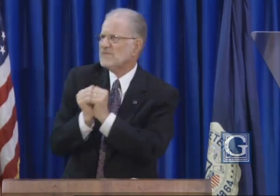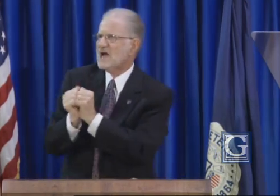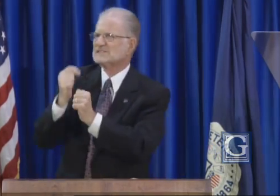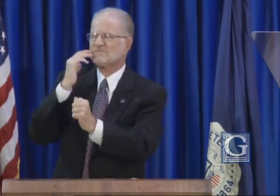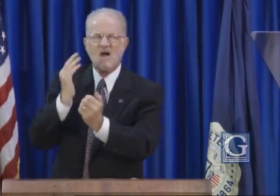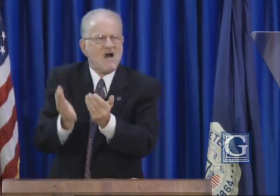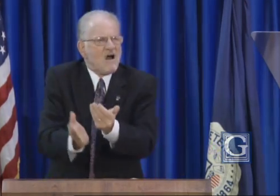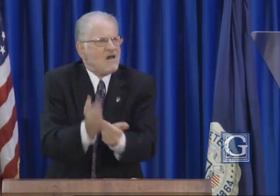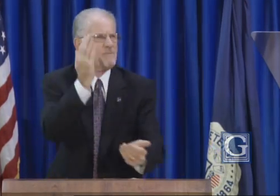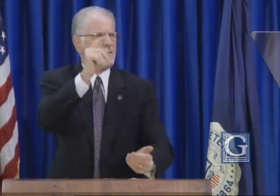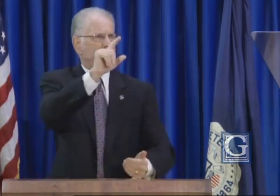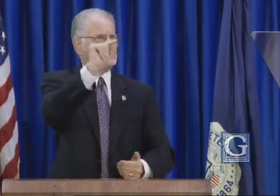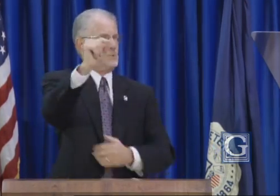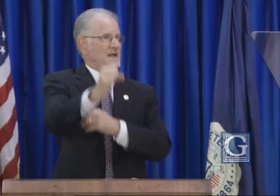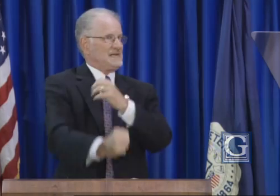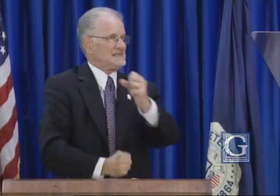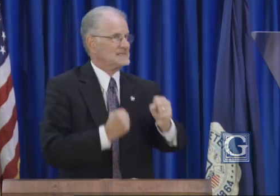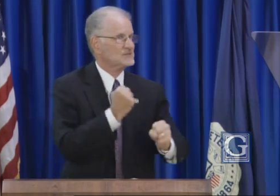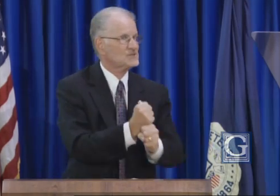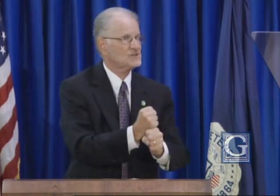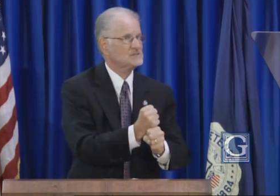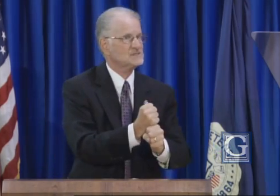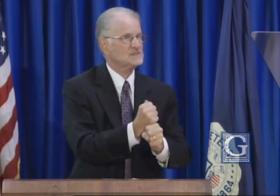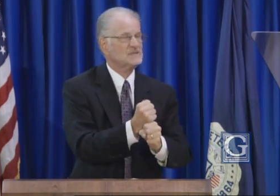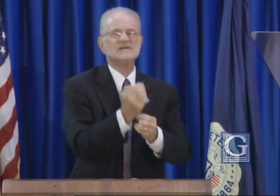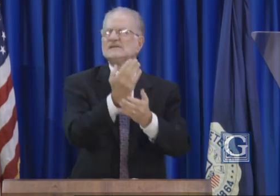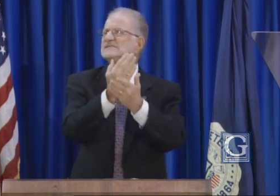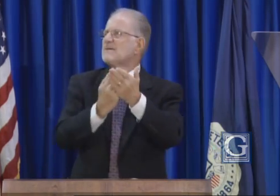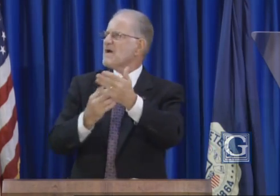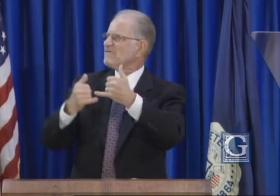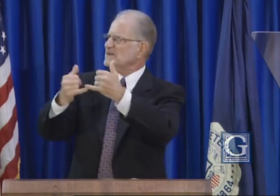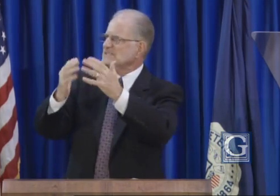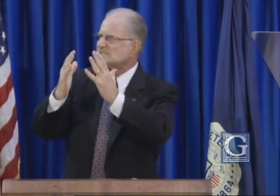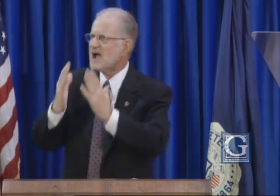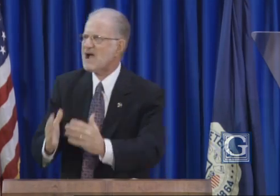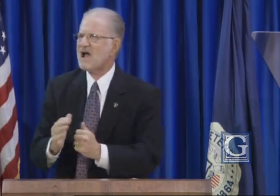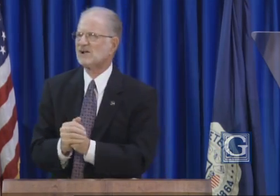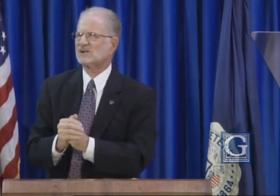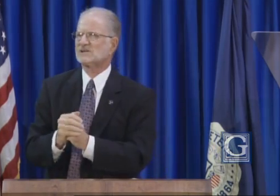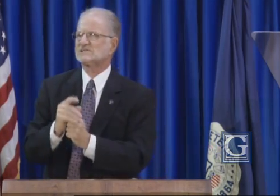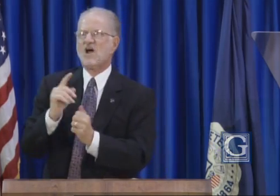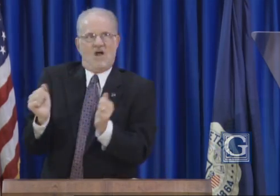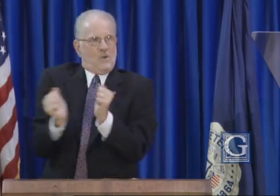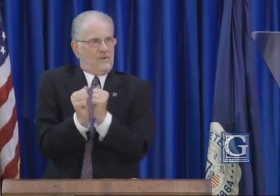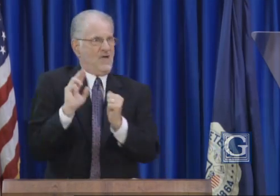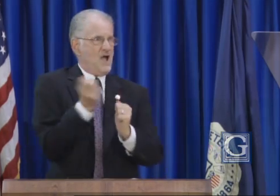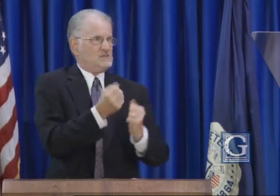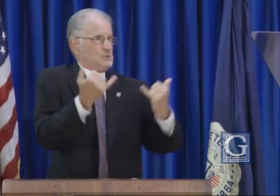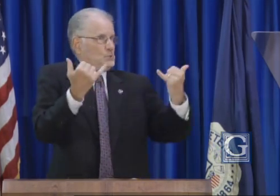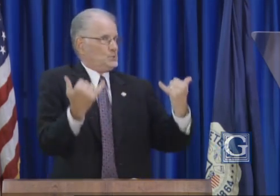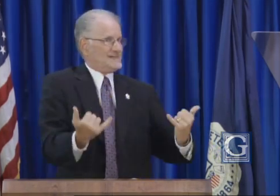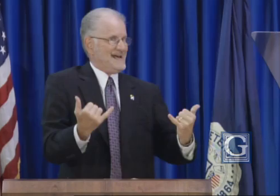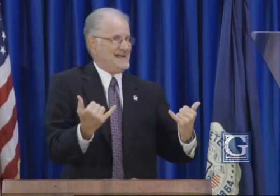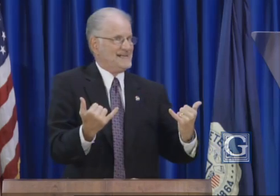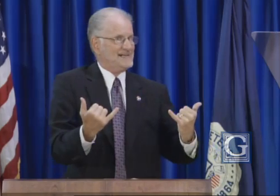He has worked with us for almost 20 years. Some of those scholars are with us